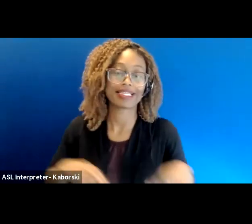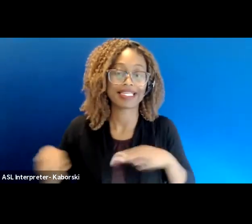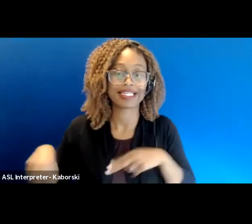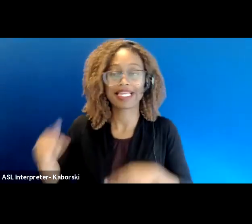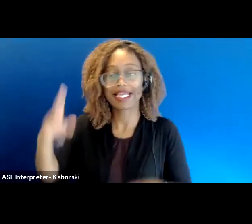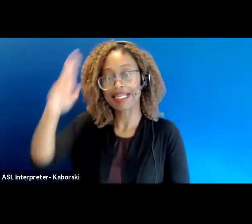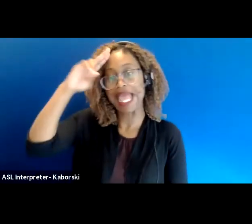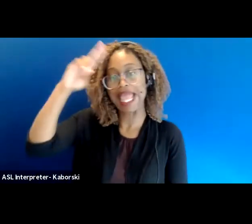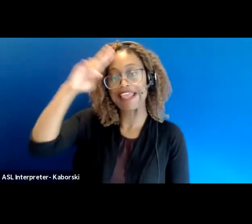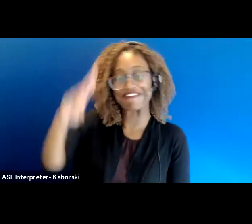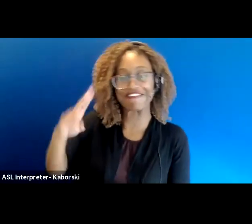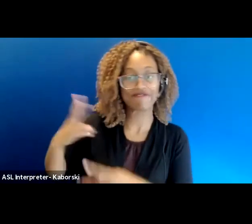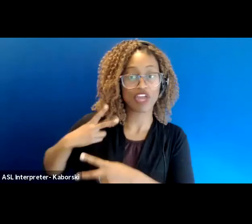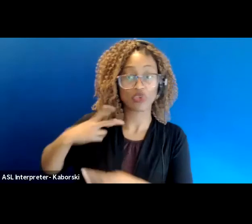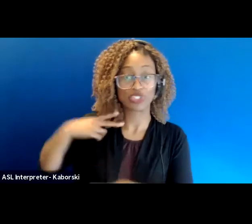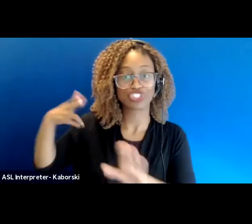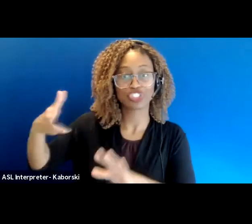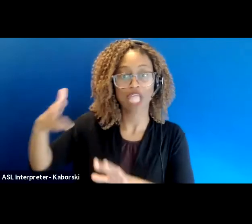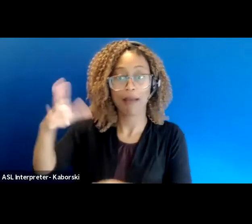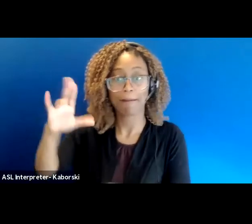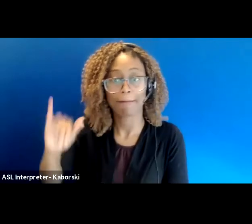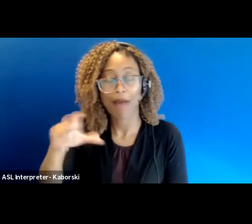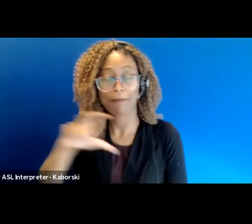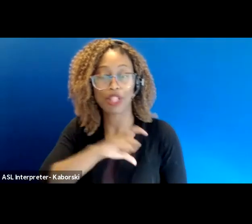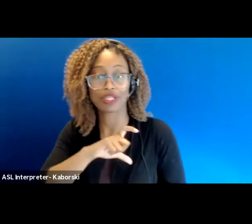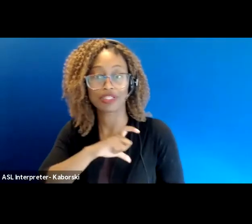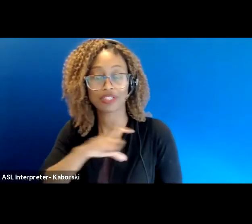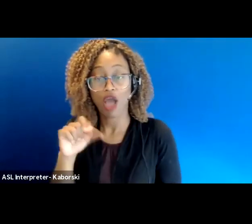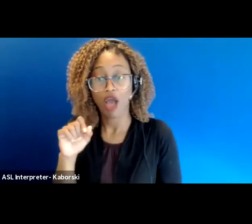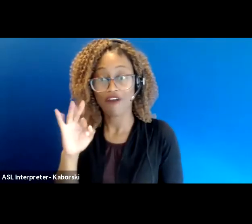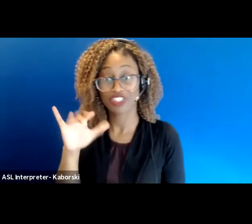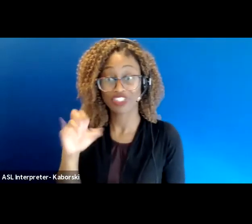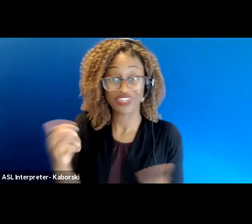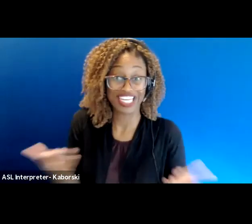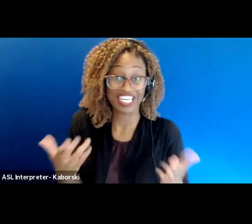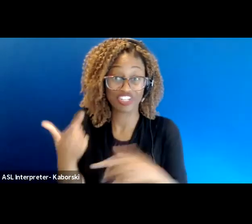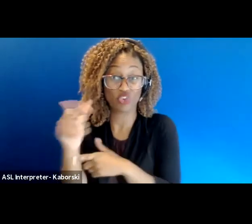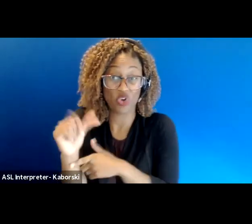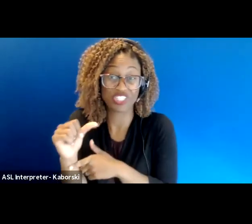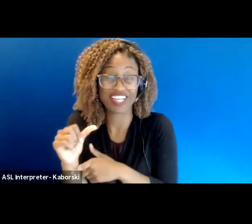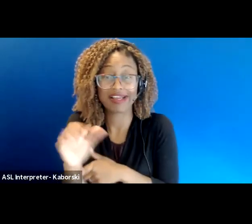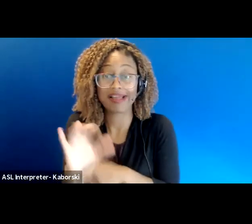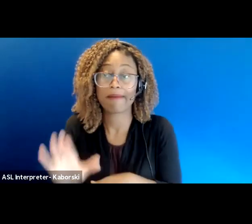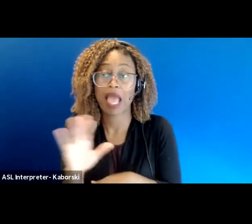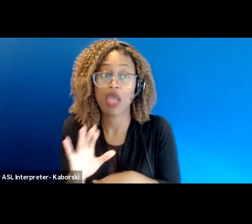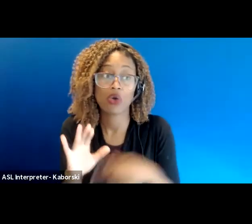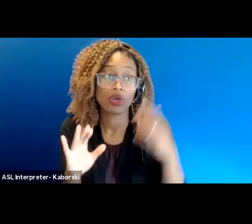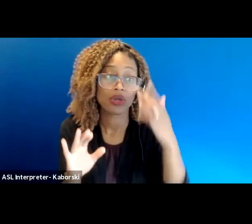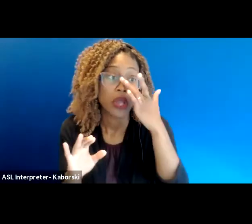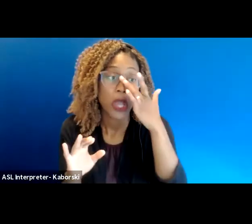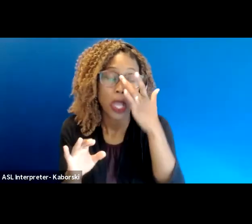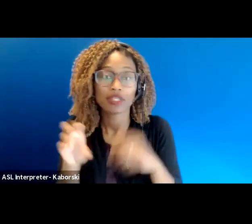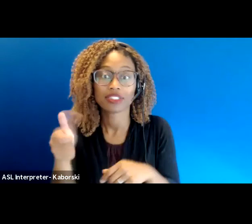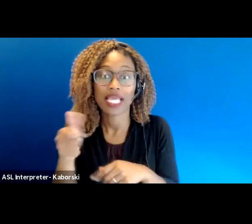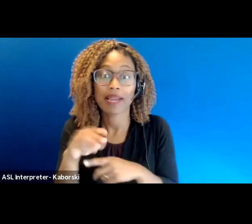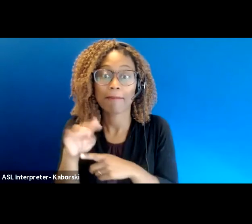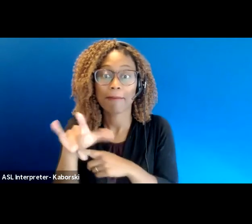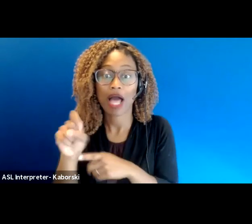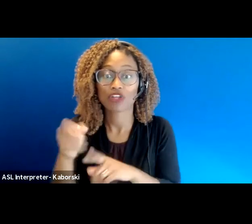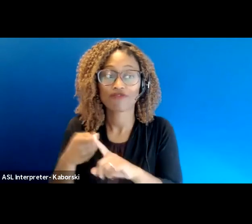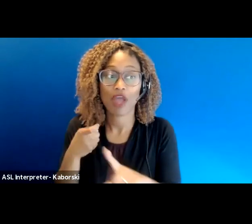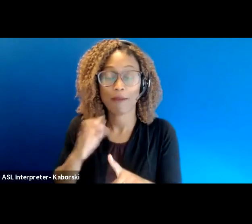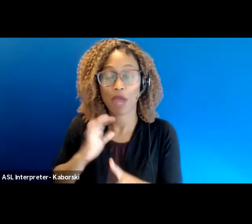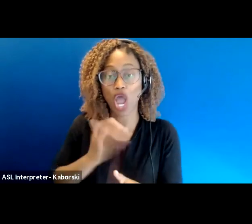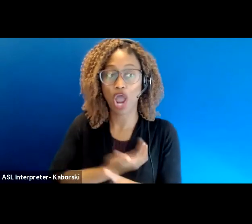was shot by a police officer here in Georgia, actually about 10 miles from